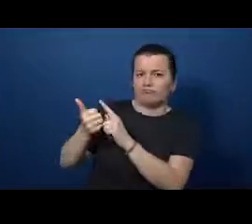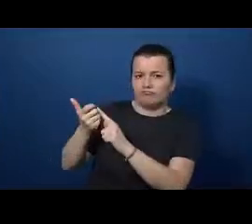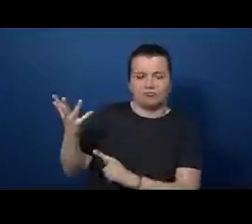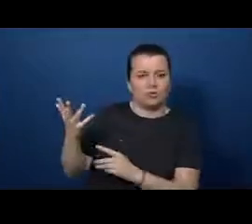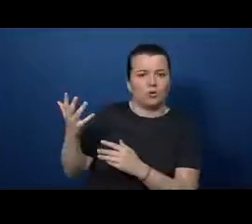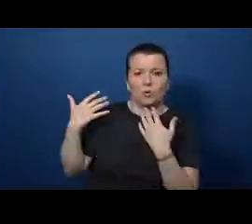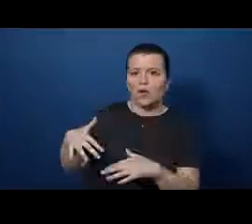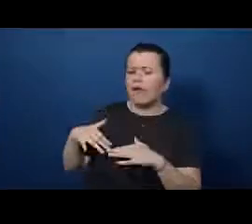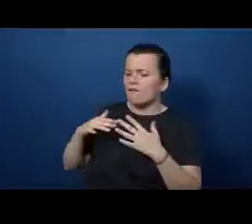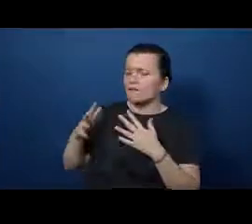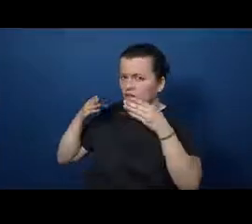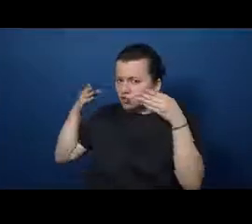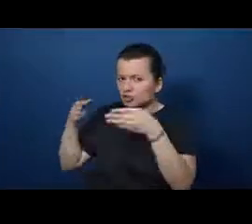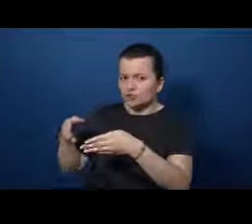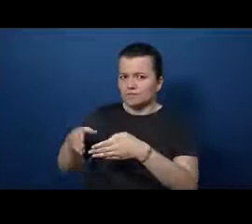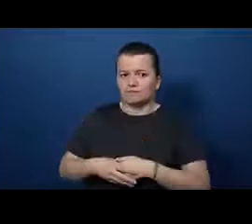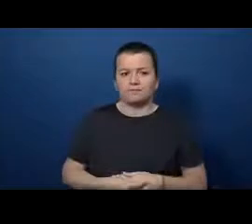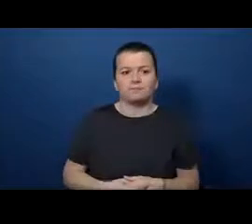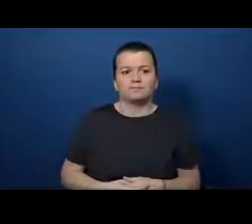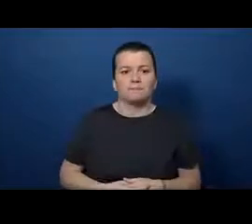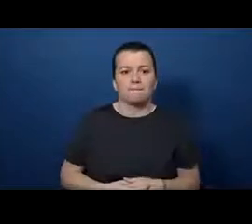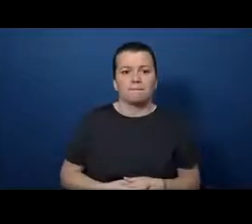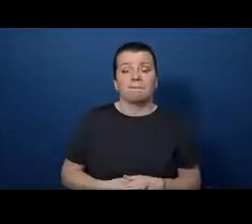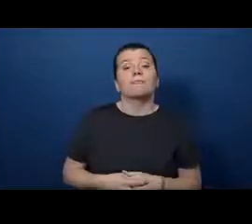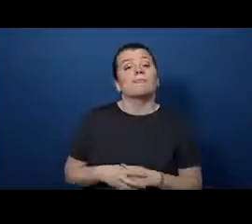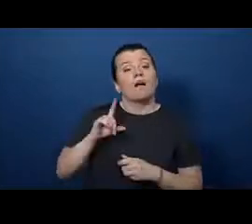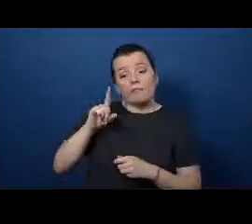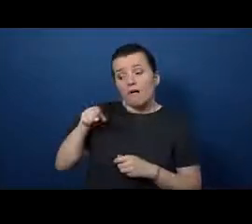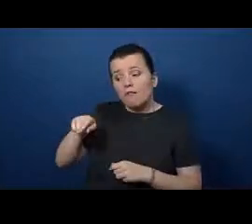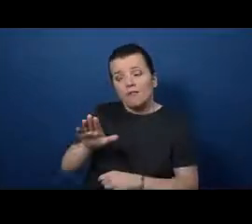of violence among and against children and youth.